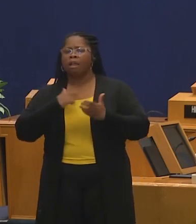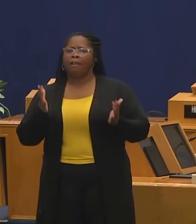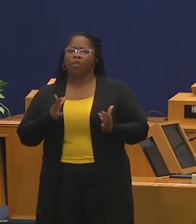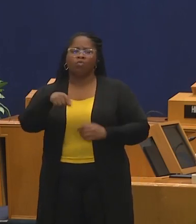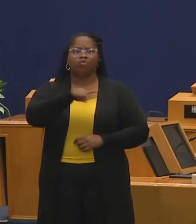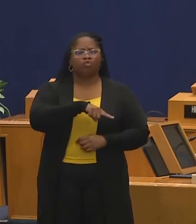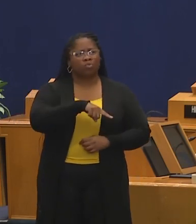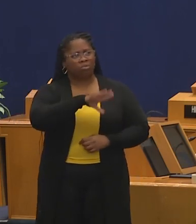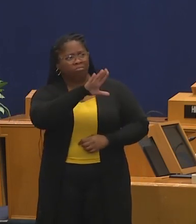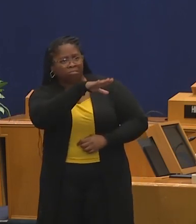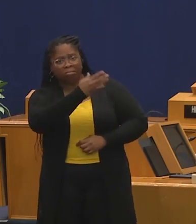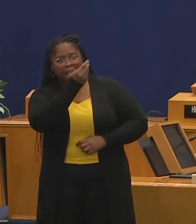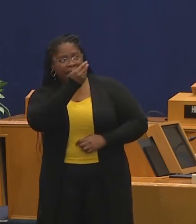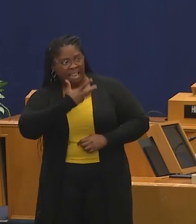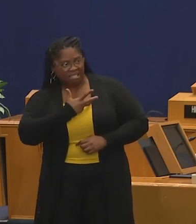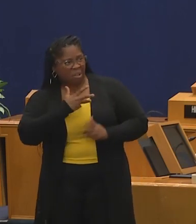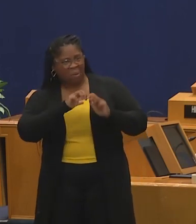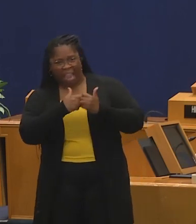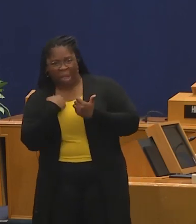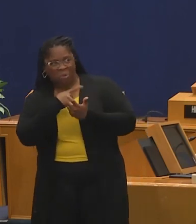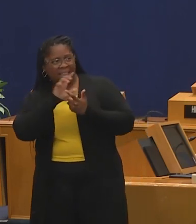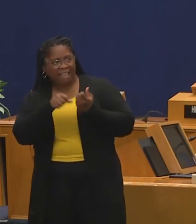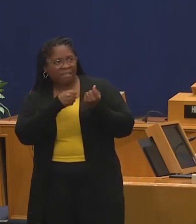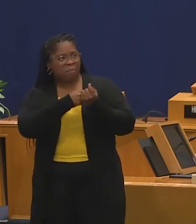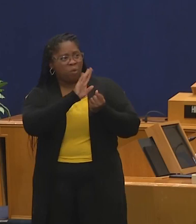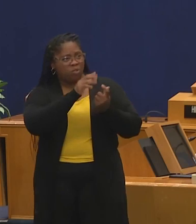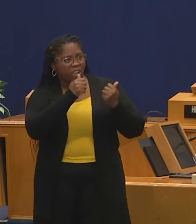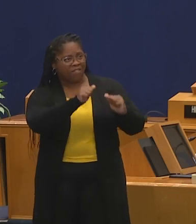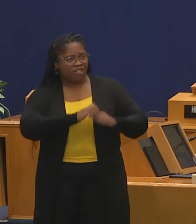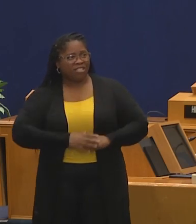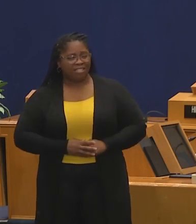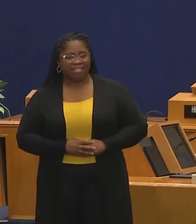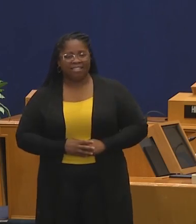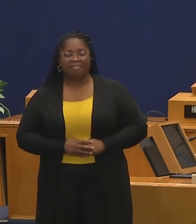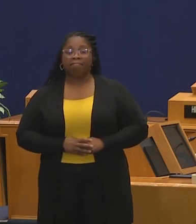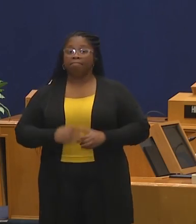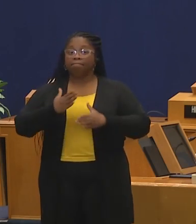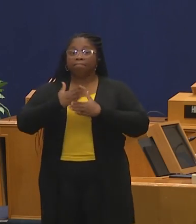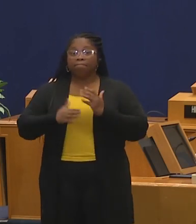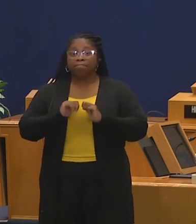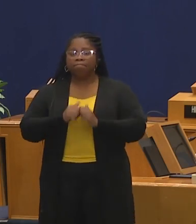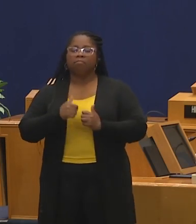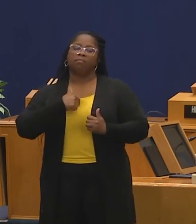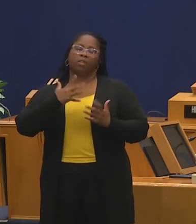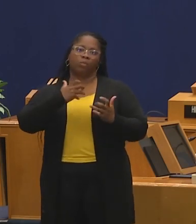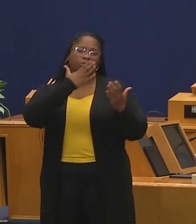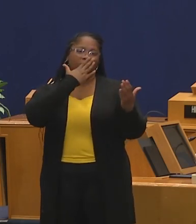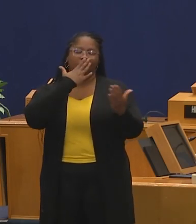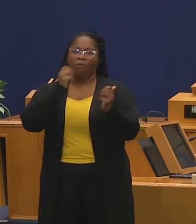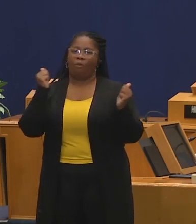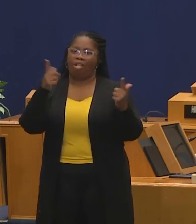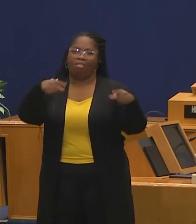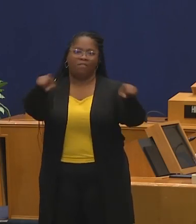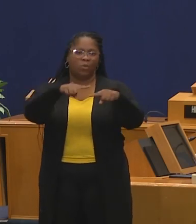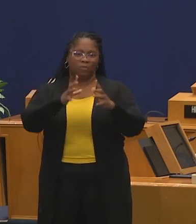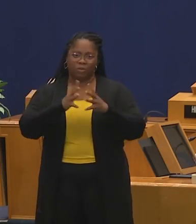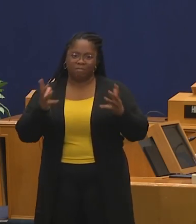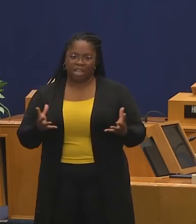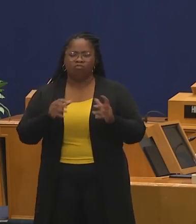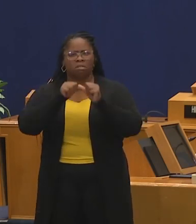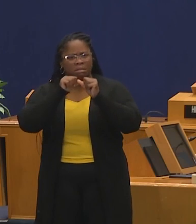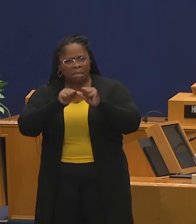know how we can continue to support those efforts. In conclusion, I want to thank all of you very much, and let's